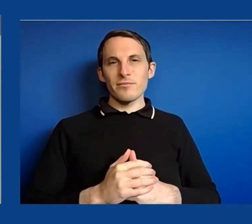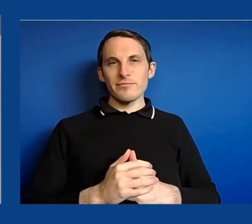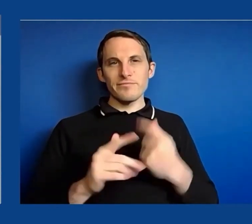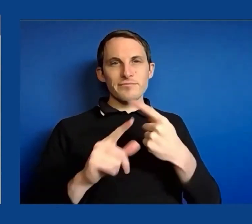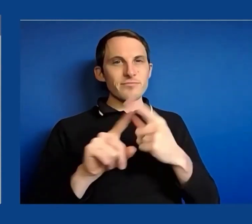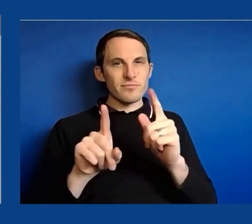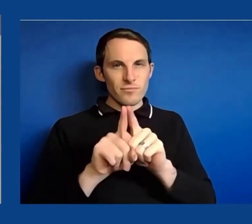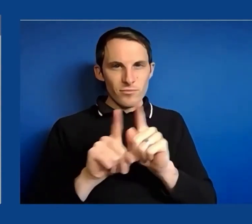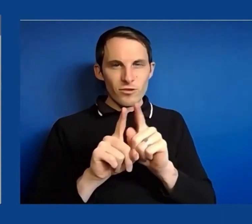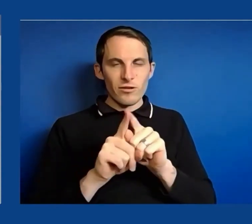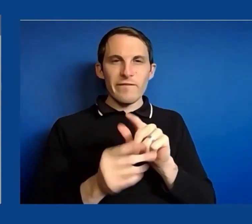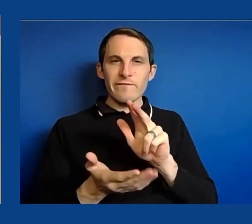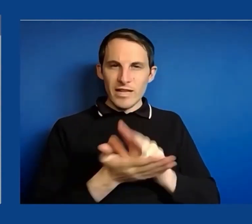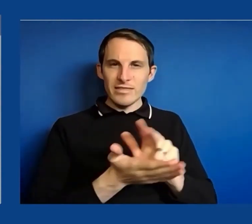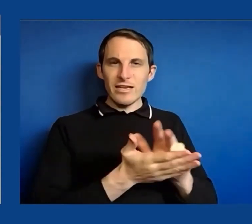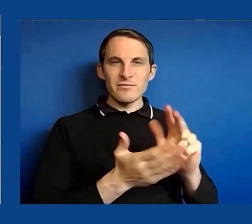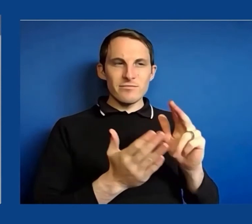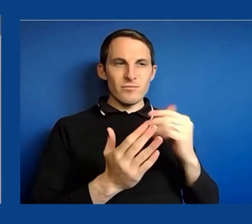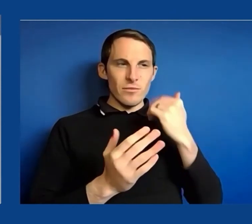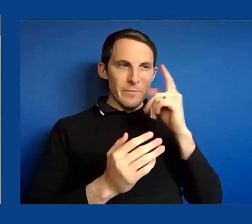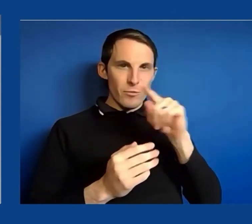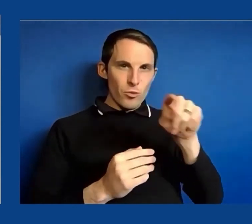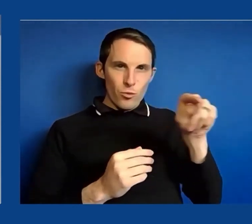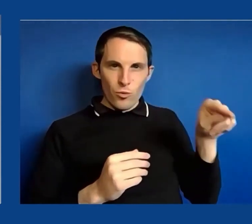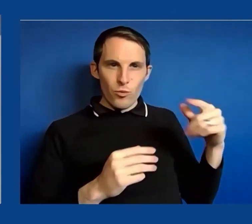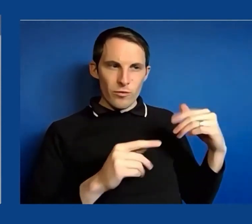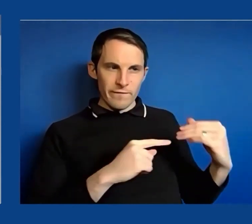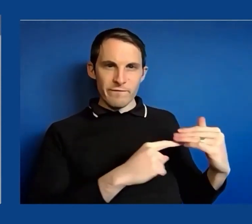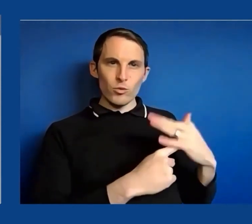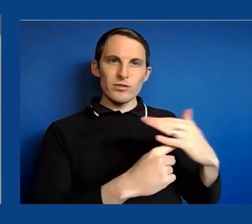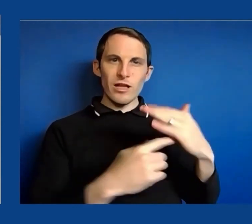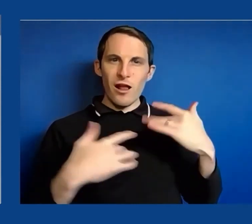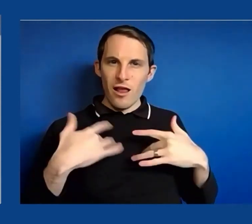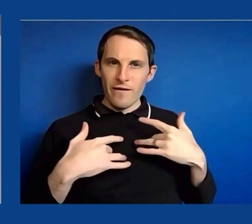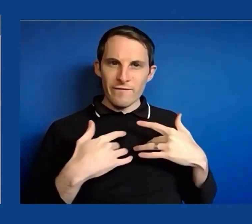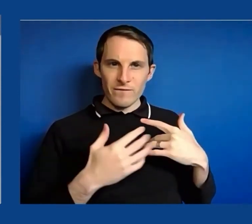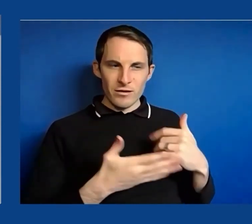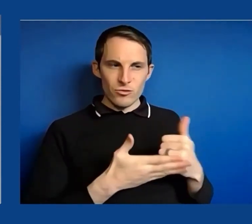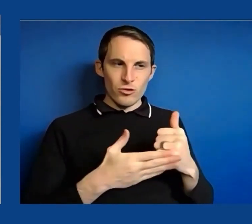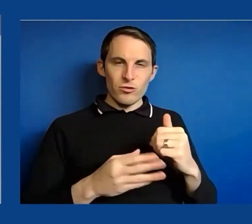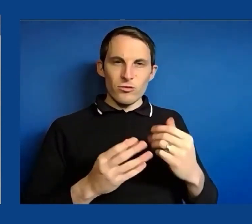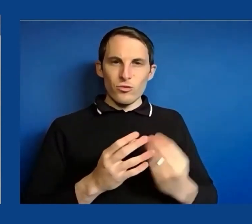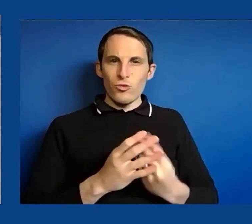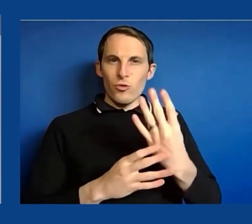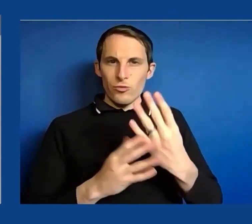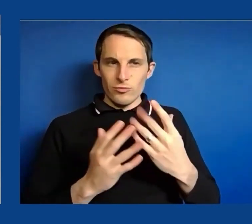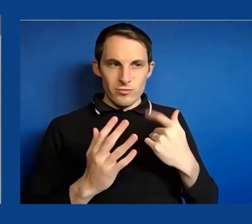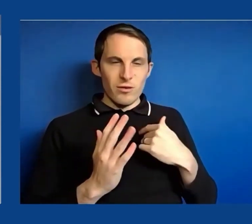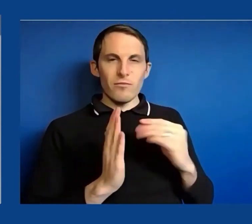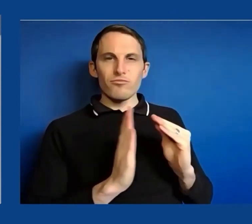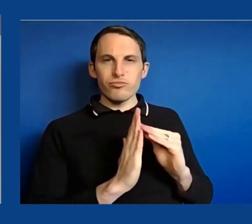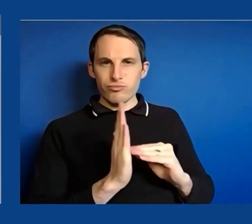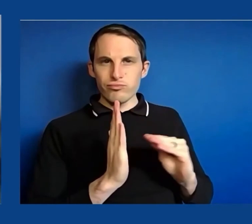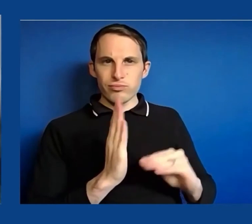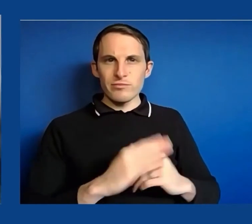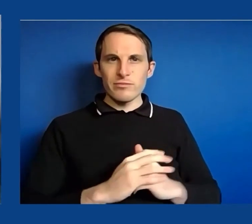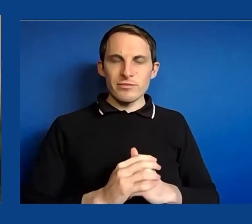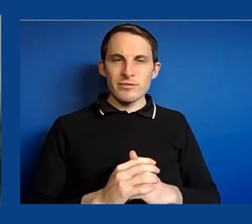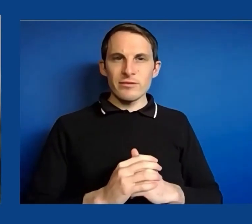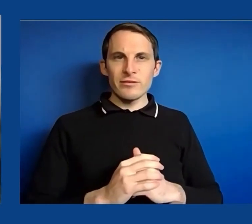validating the people who had been a part of my life and my growing years. So thank you, Auntie